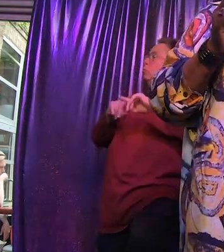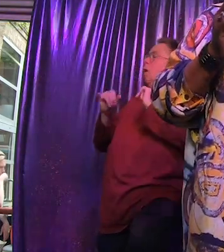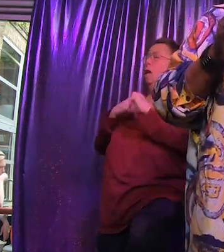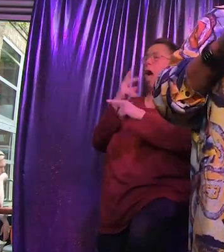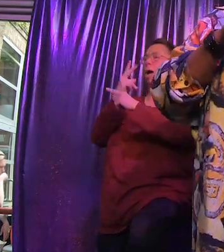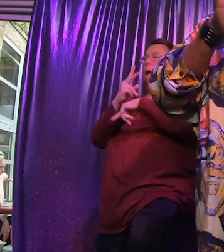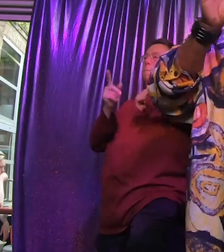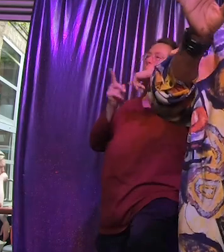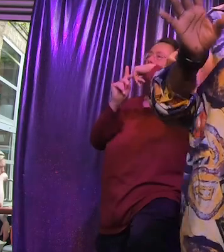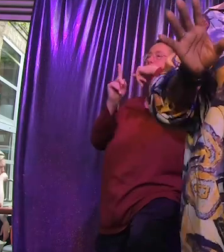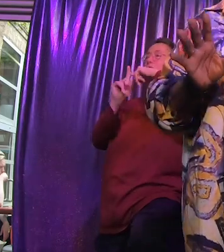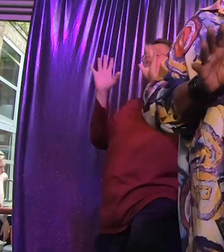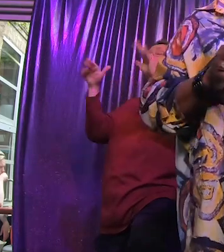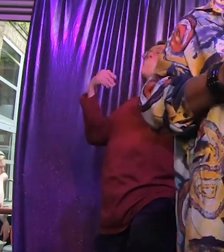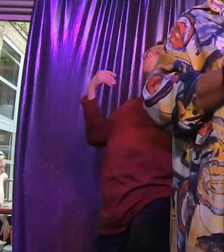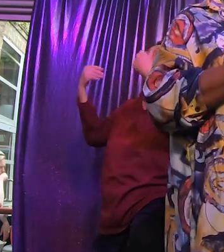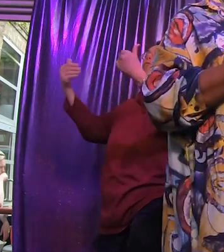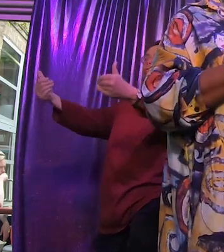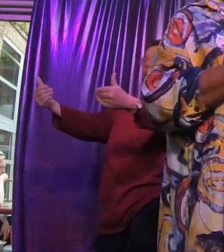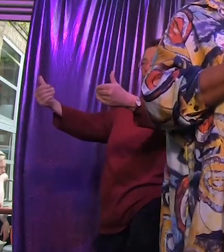it positive and moved on.